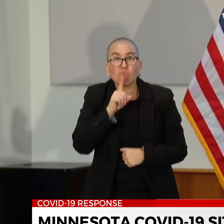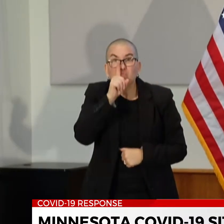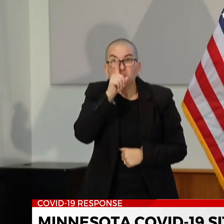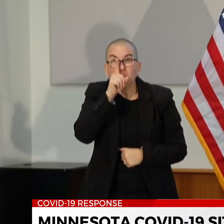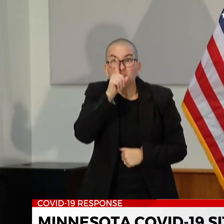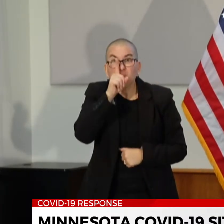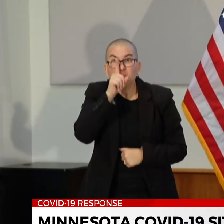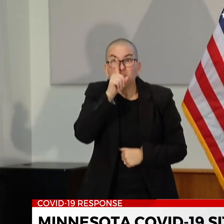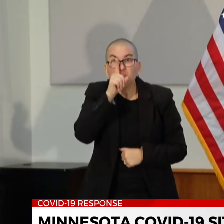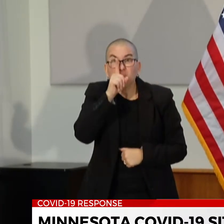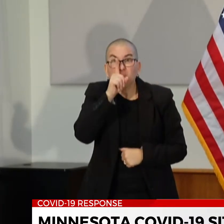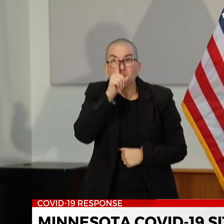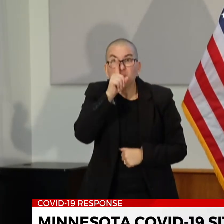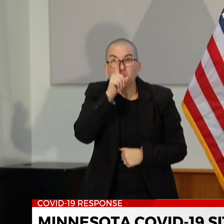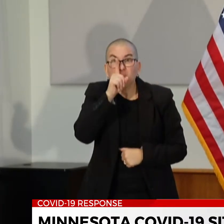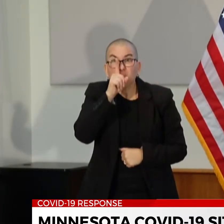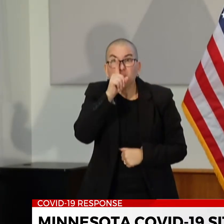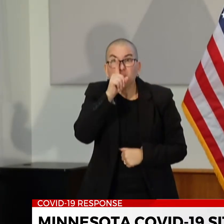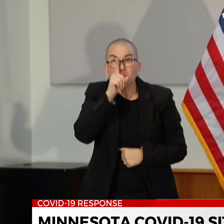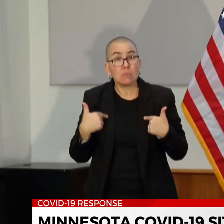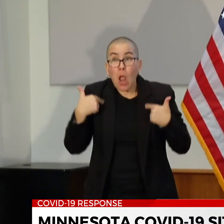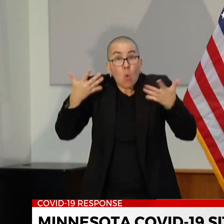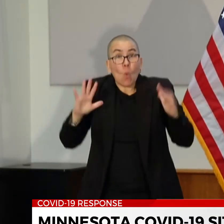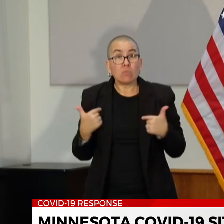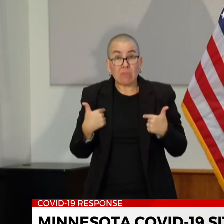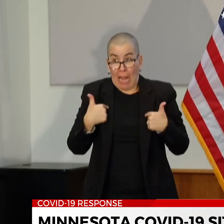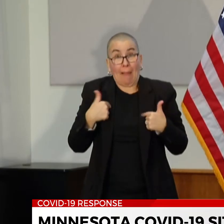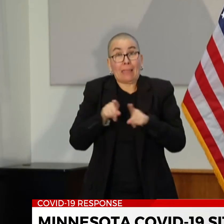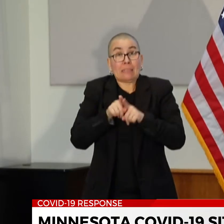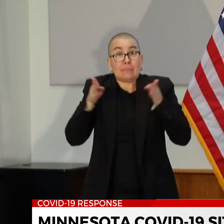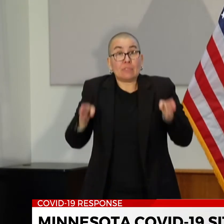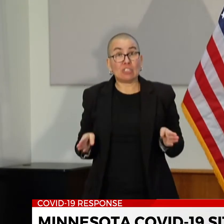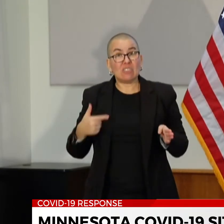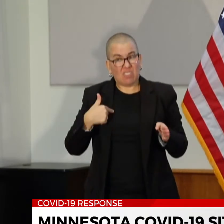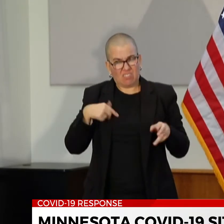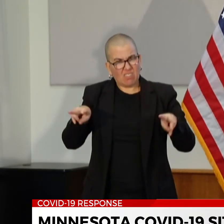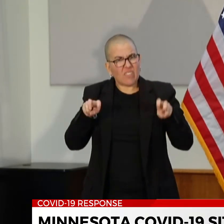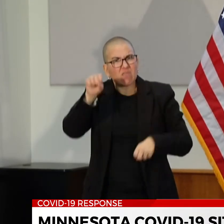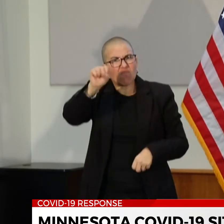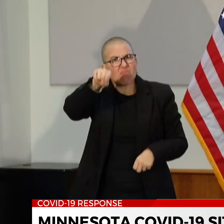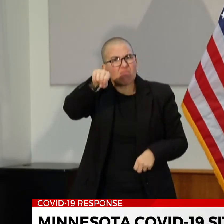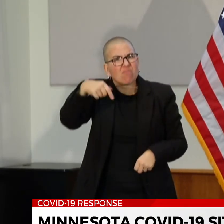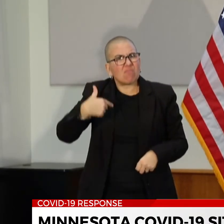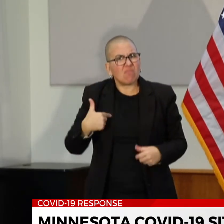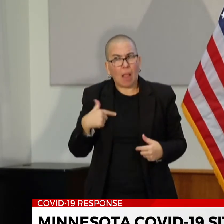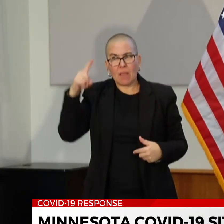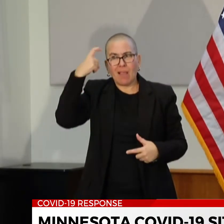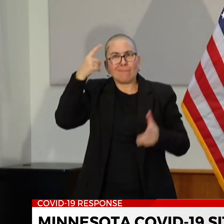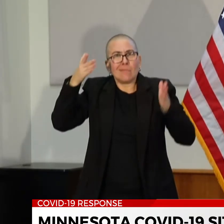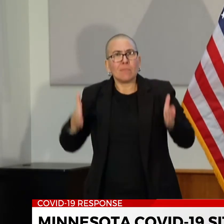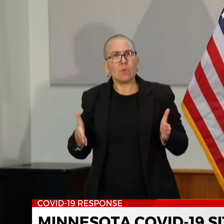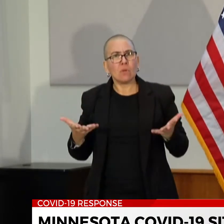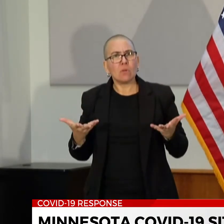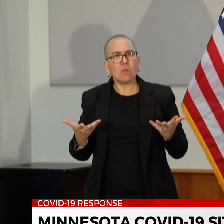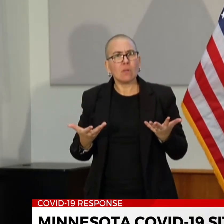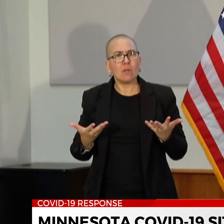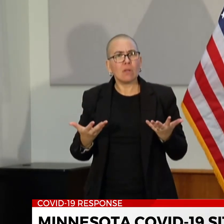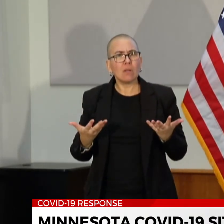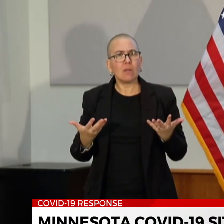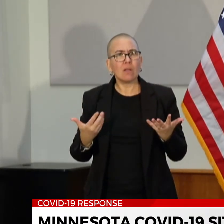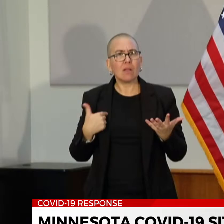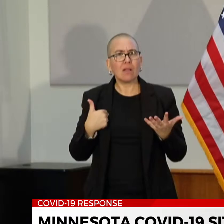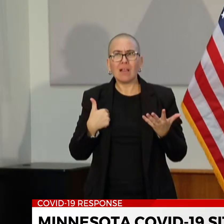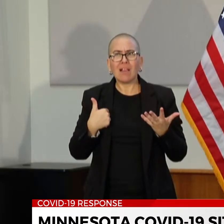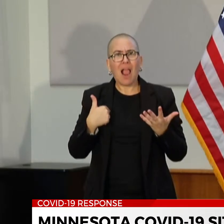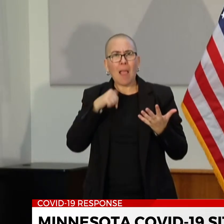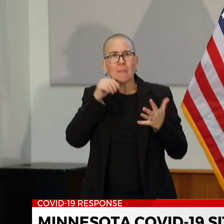strictly selfish position, you wouldn't want to. But your job as governor is to not do what is politically expedient. It's to do what you believe